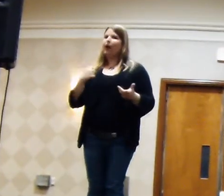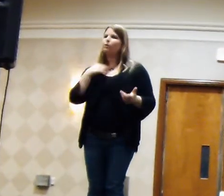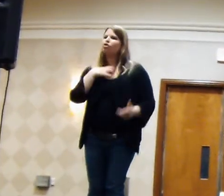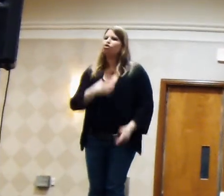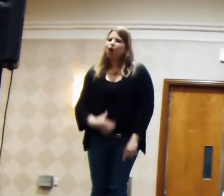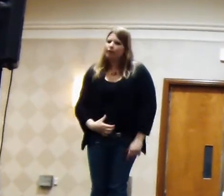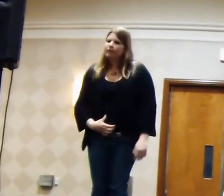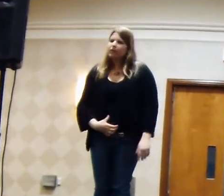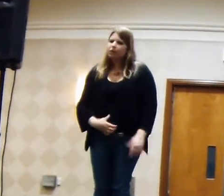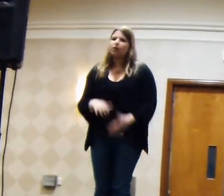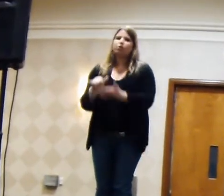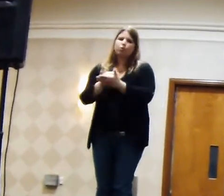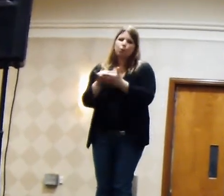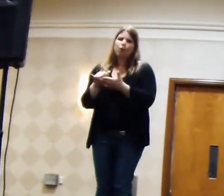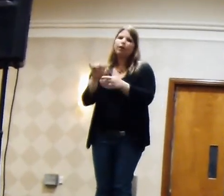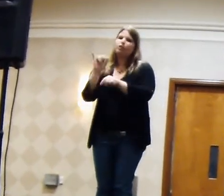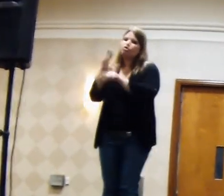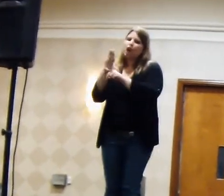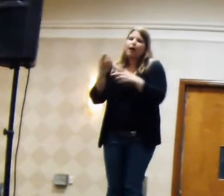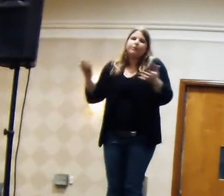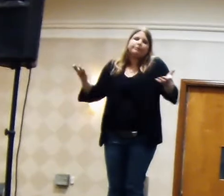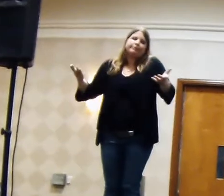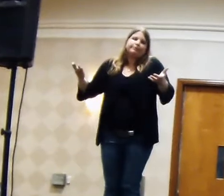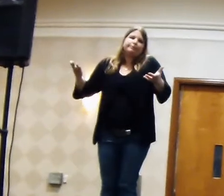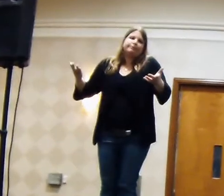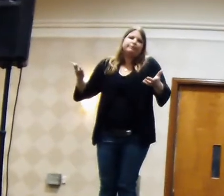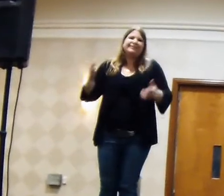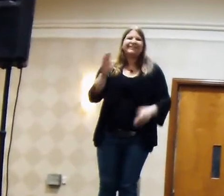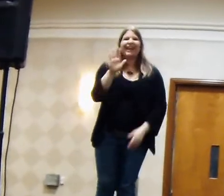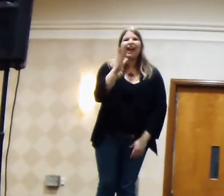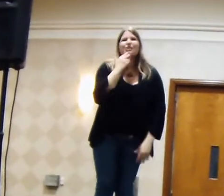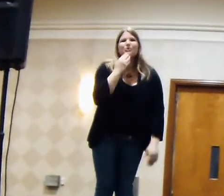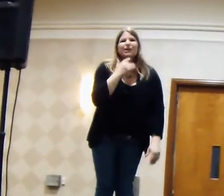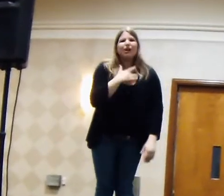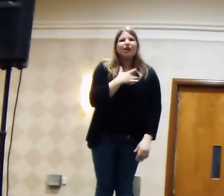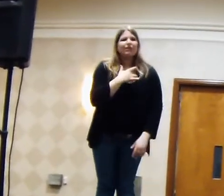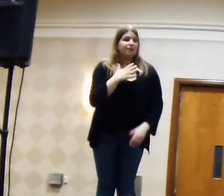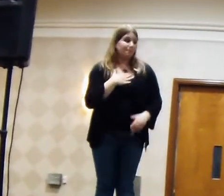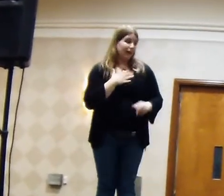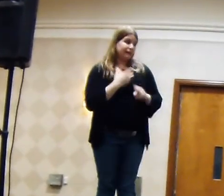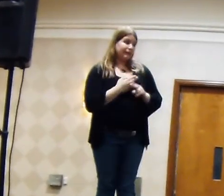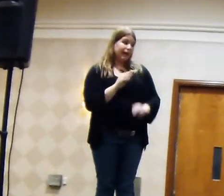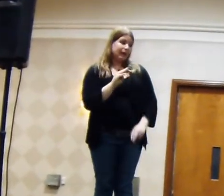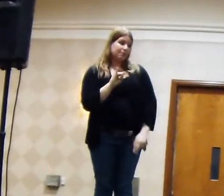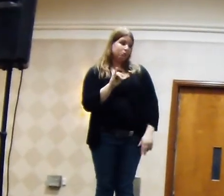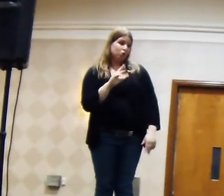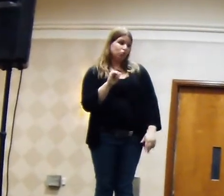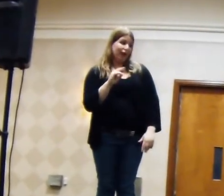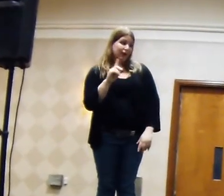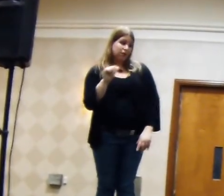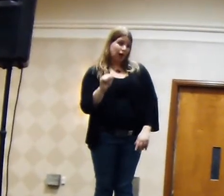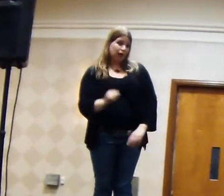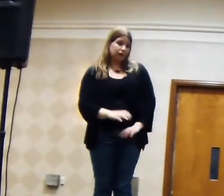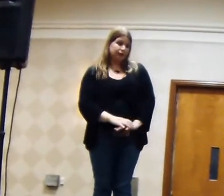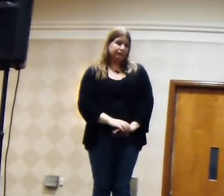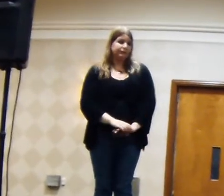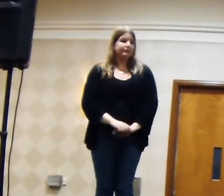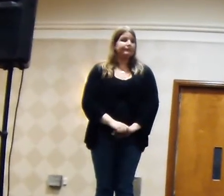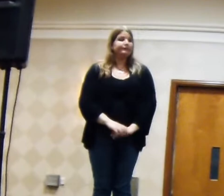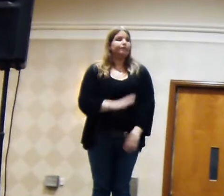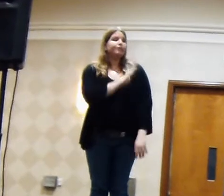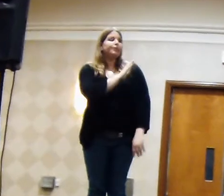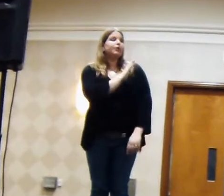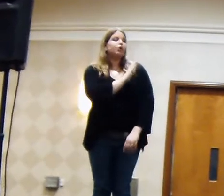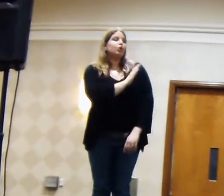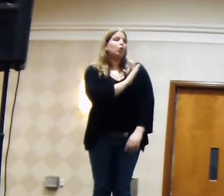I was a starving girl in New York. Hi there. Hi, sweetie. My name's Miranda, and I have a question. Who is